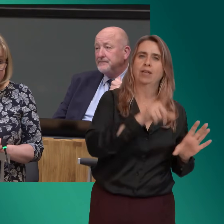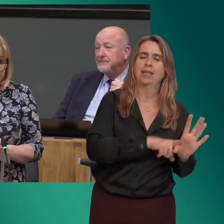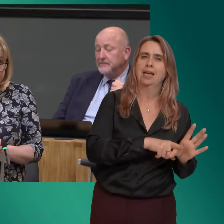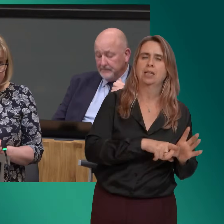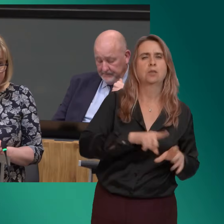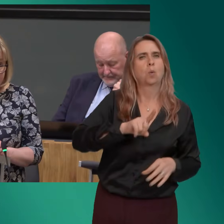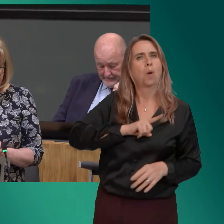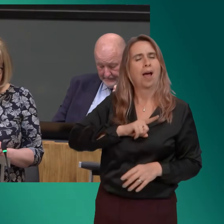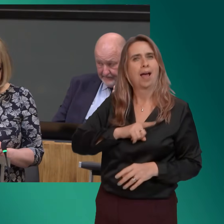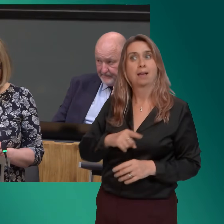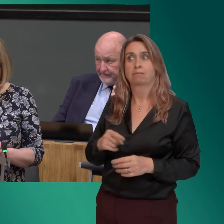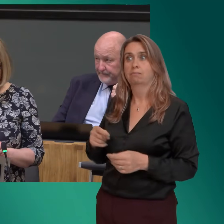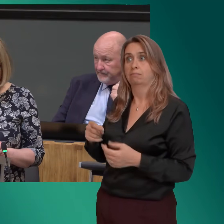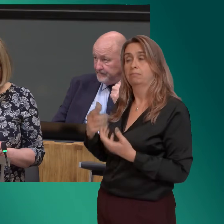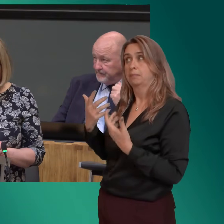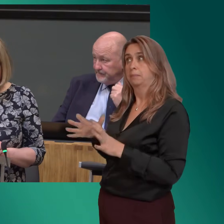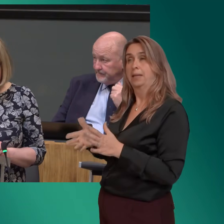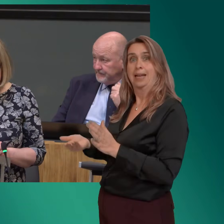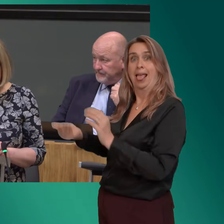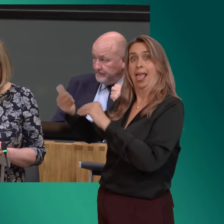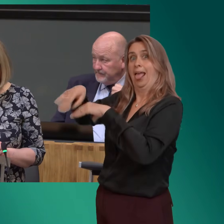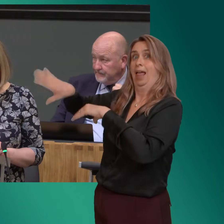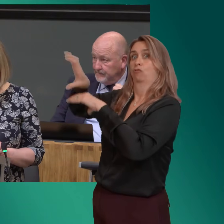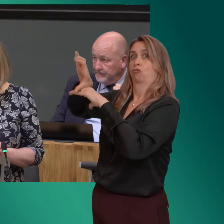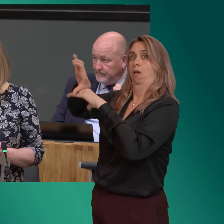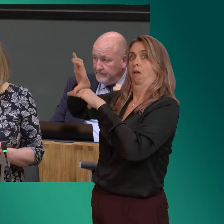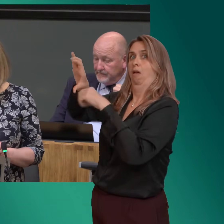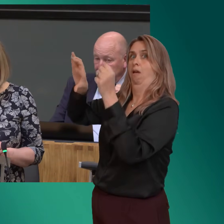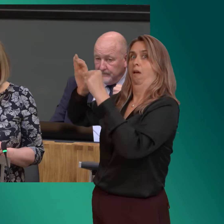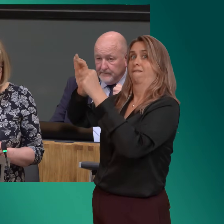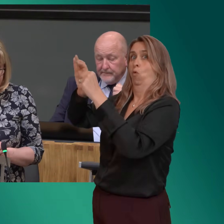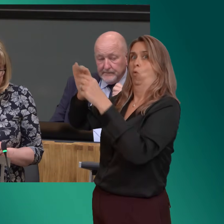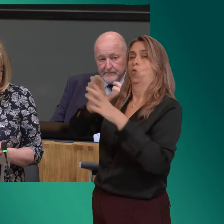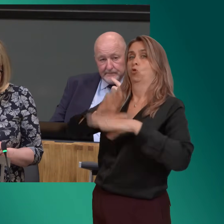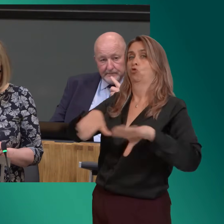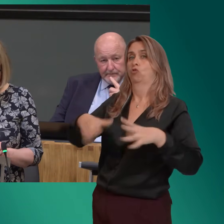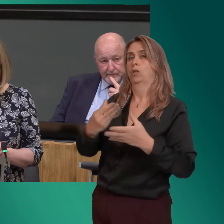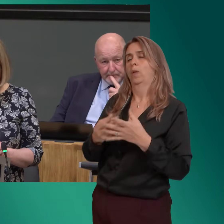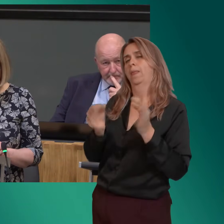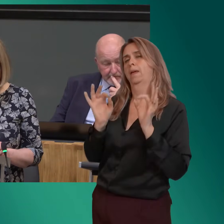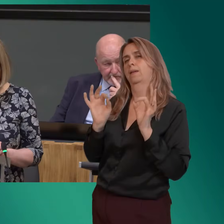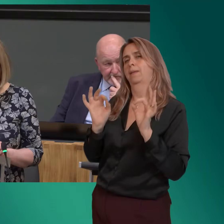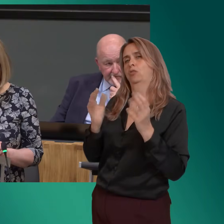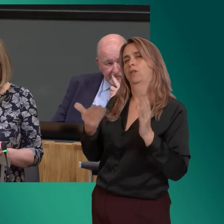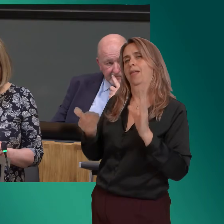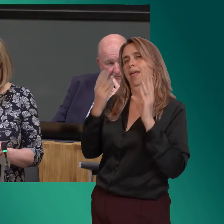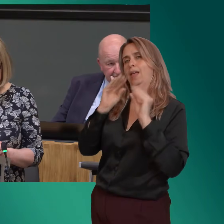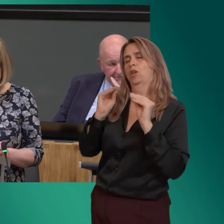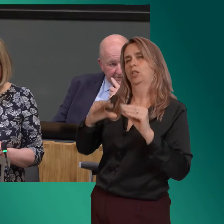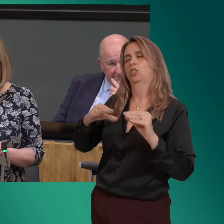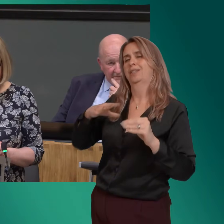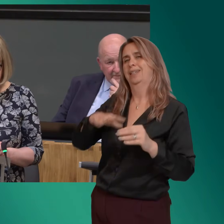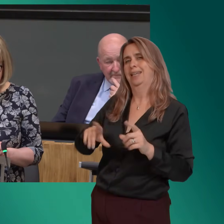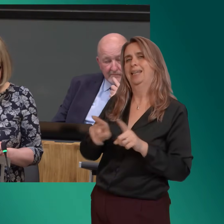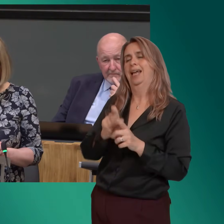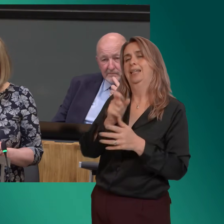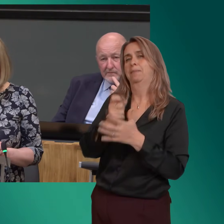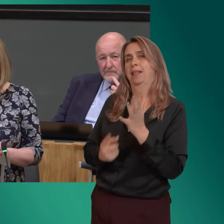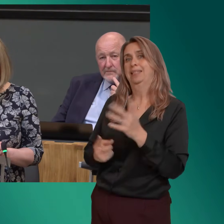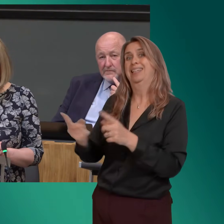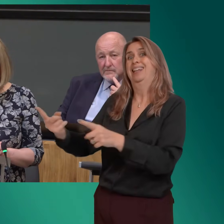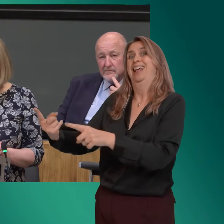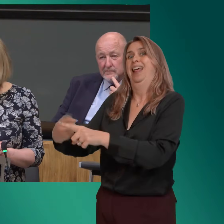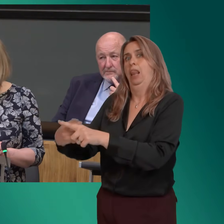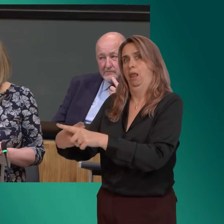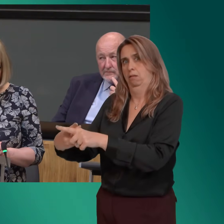from extra money allocated to meet the needs of children with special educational needs and disabilities in England,